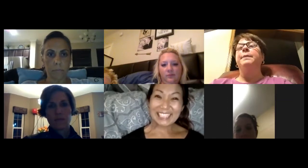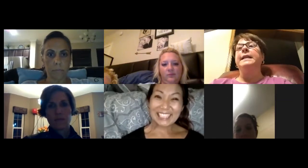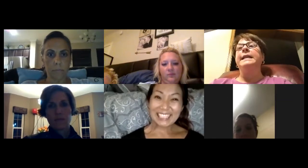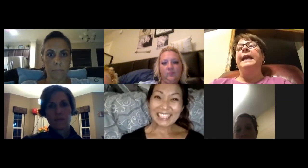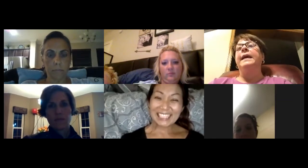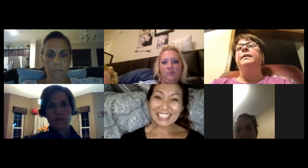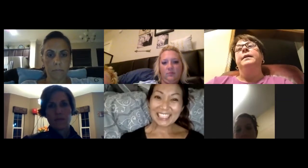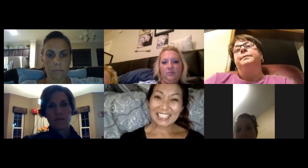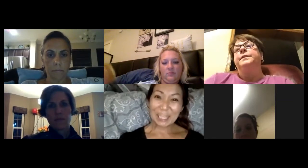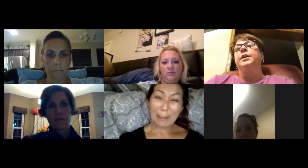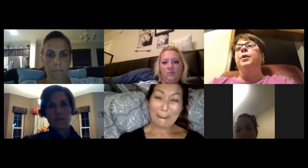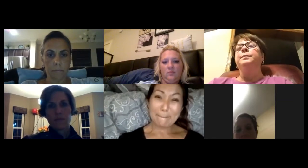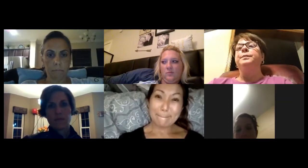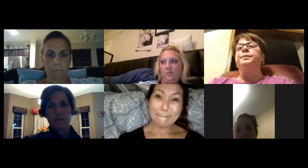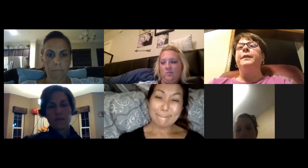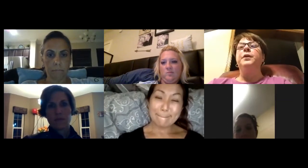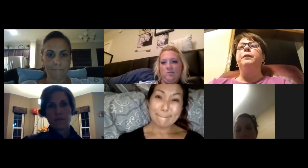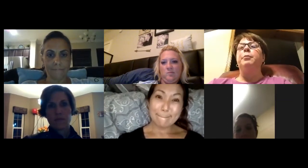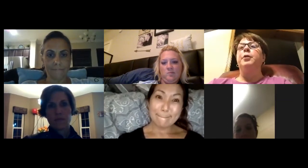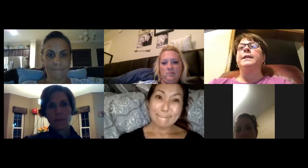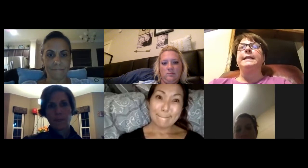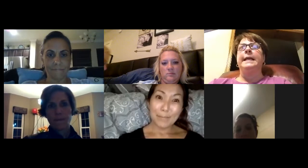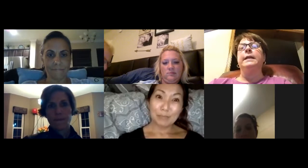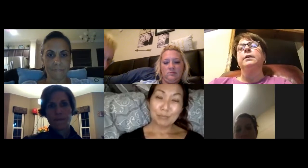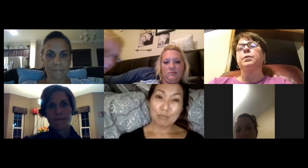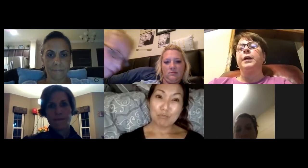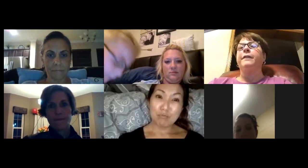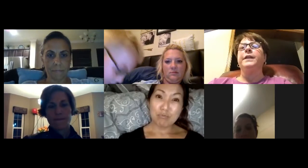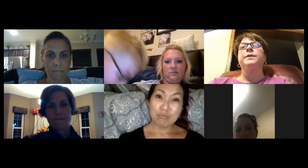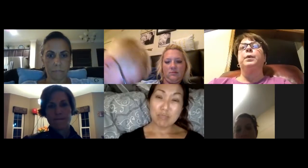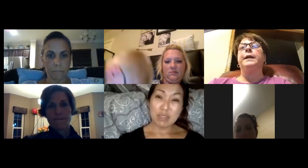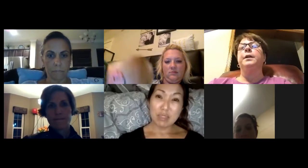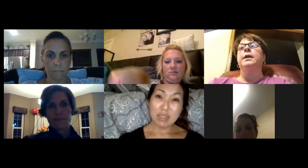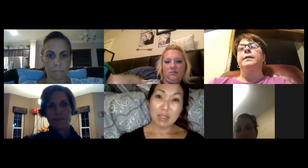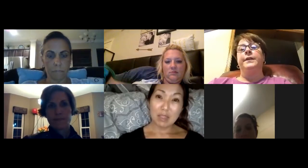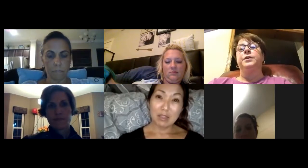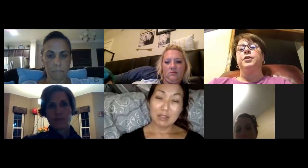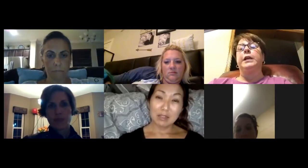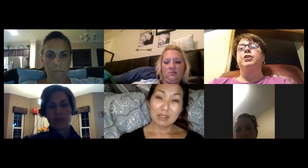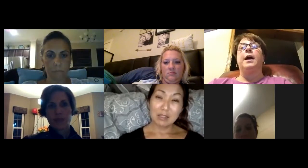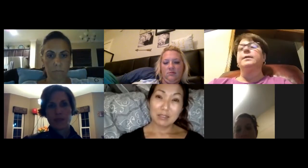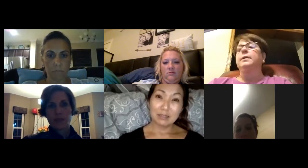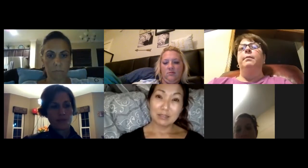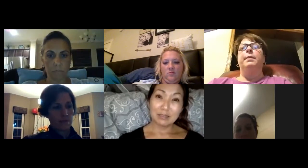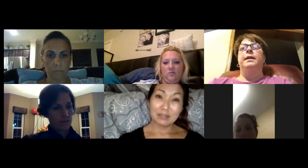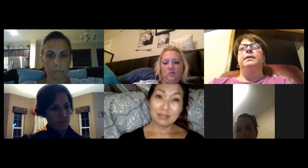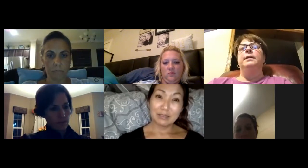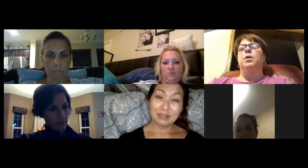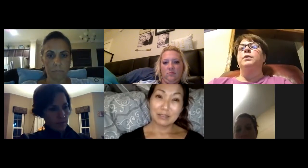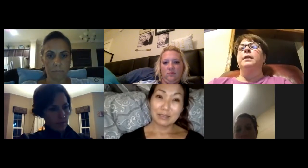but they can. So if you over pronunciate, it looks weird and feels weird, and feels strange to us, but it won't to them. Not